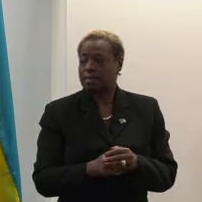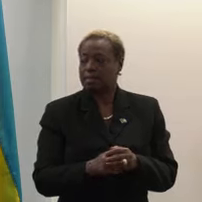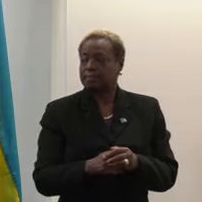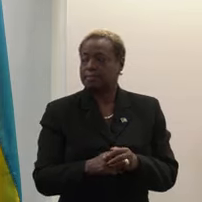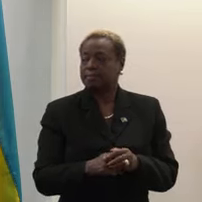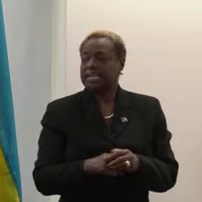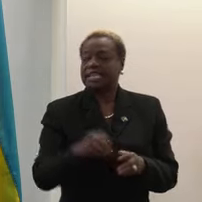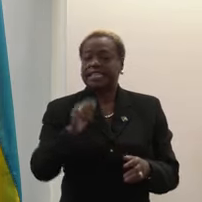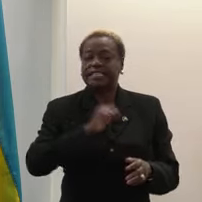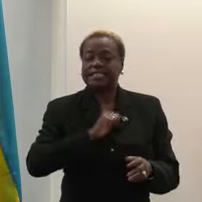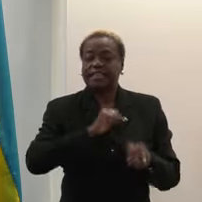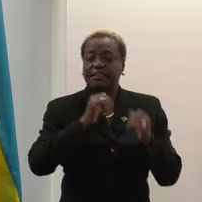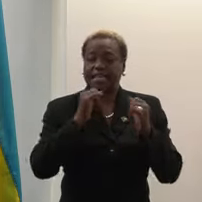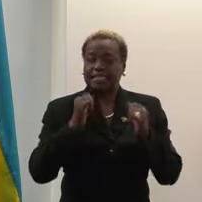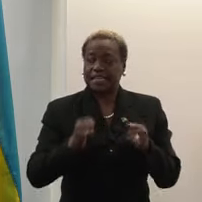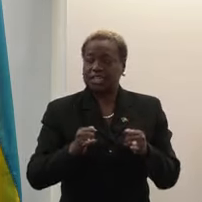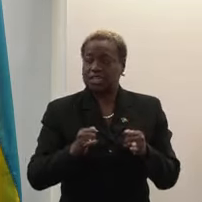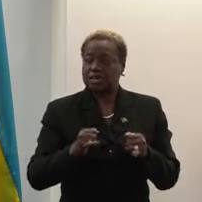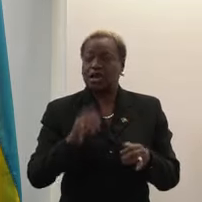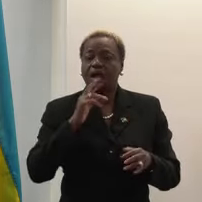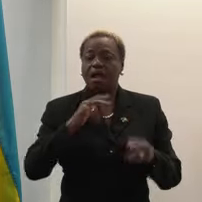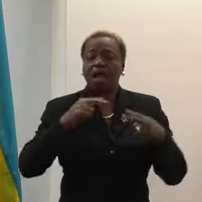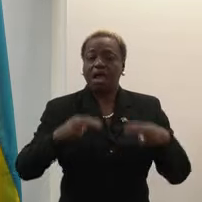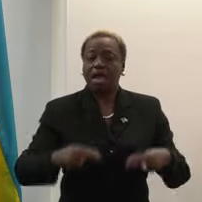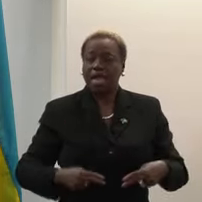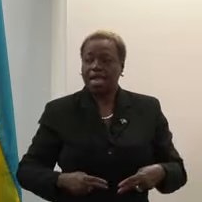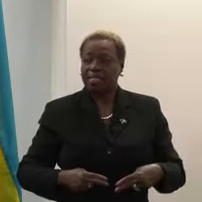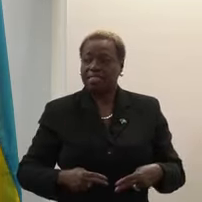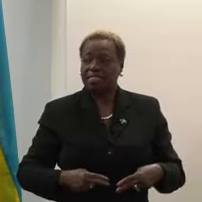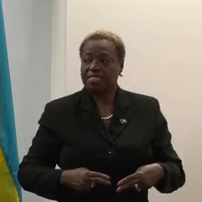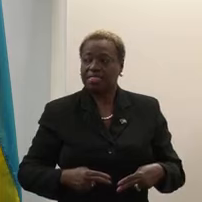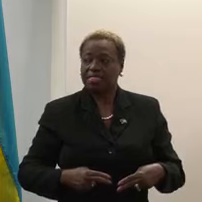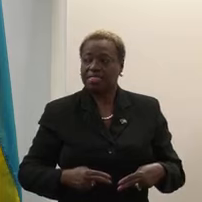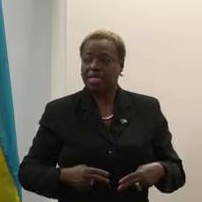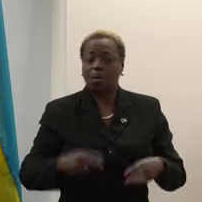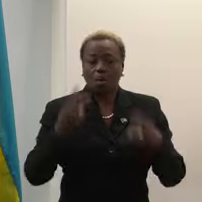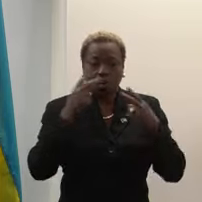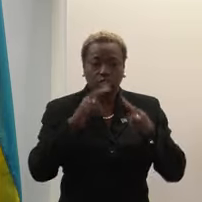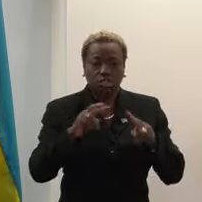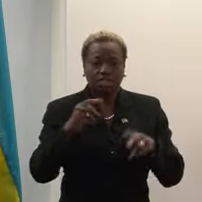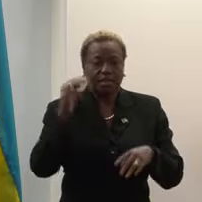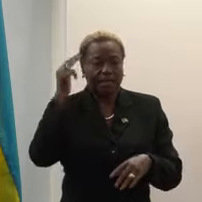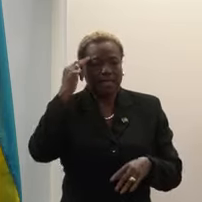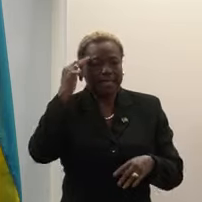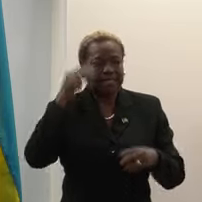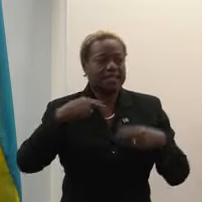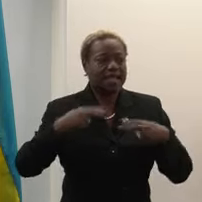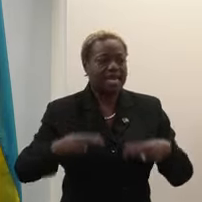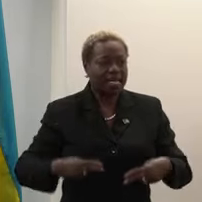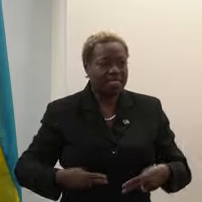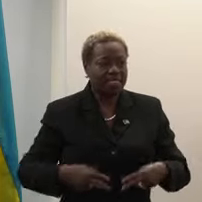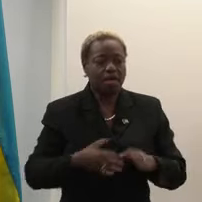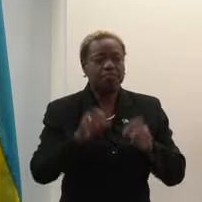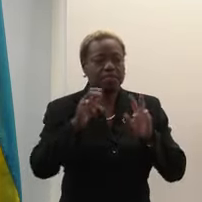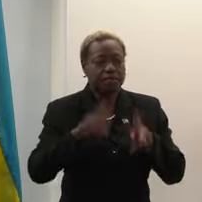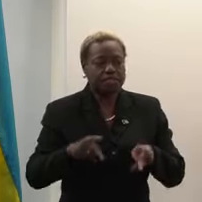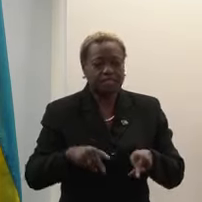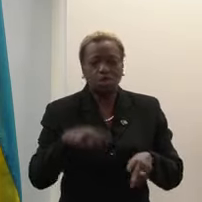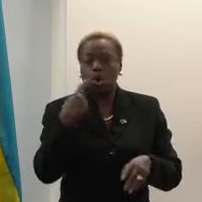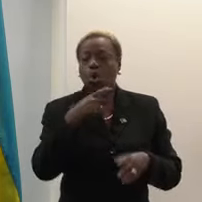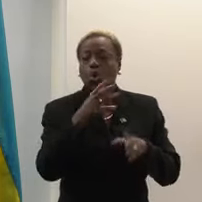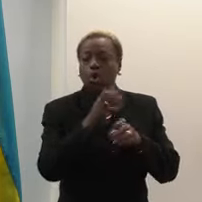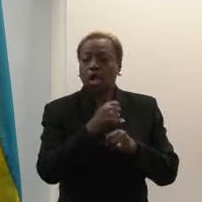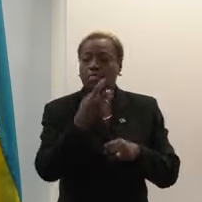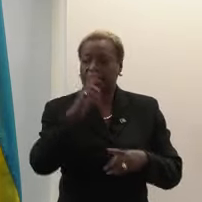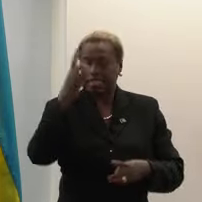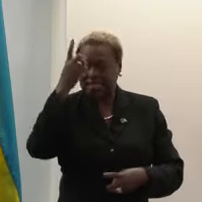about self-isolation. Are health officials also monitoring the mental health of these persons who have contracted the disease and those who are in quarantine?